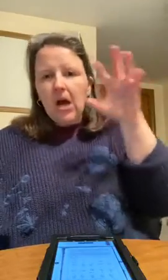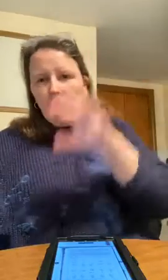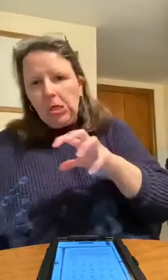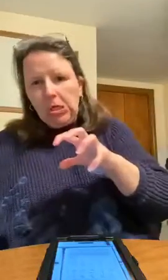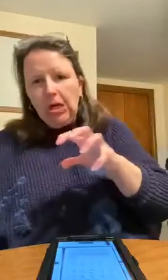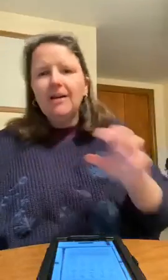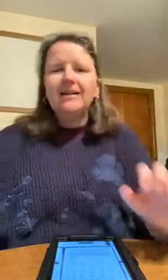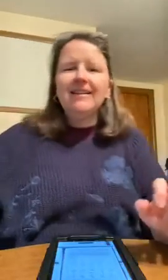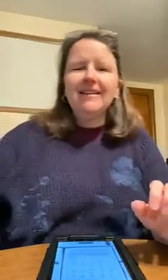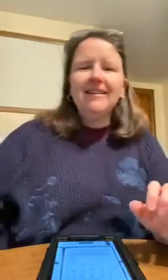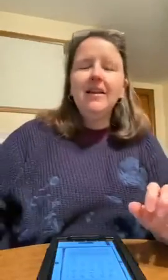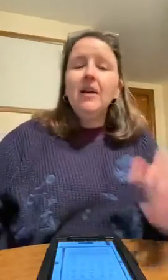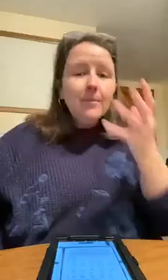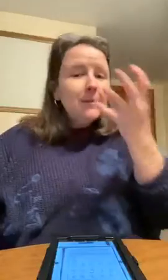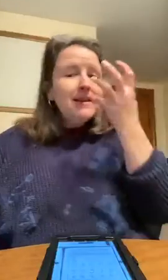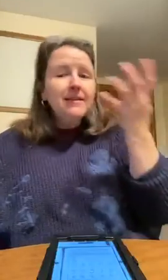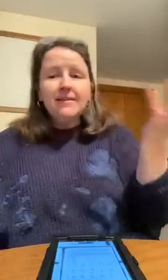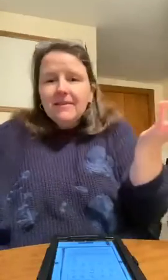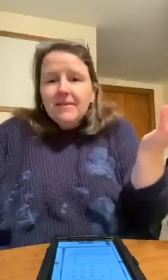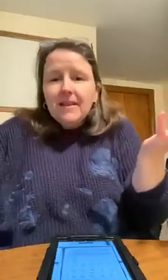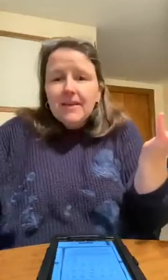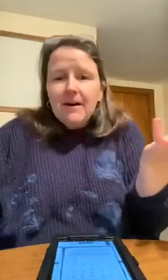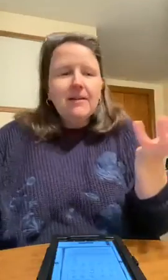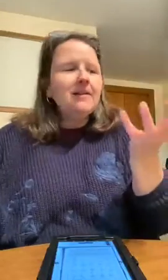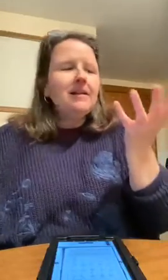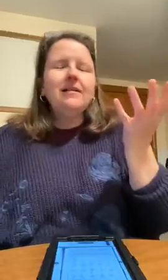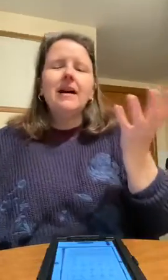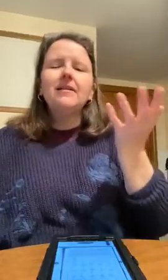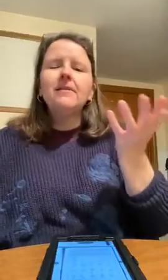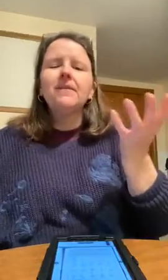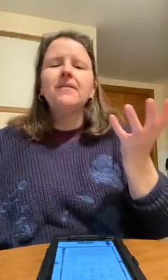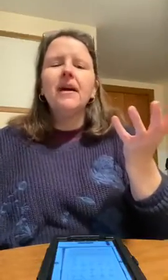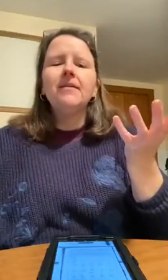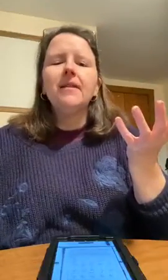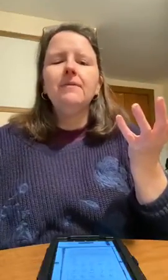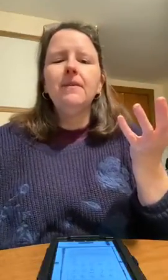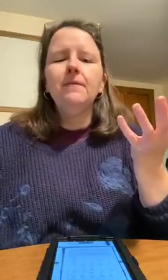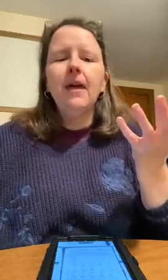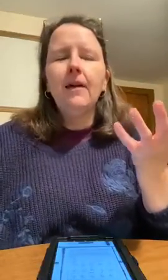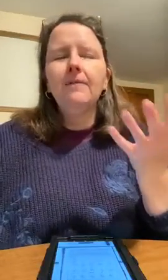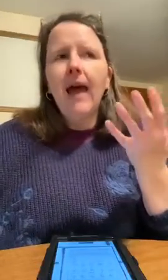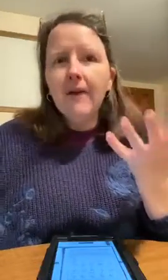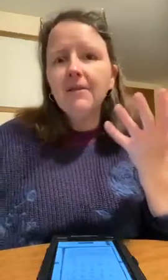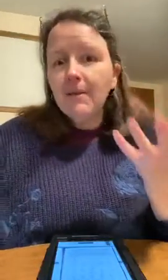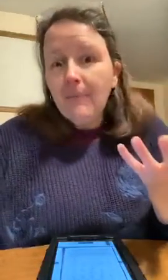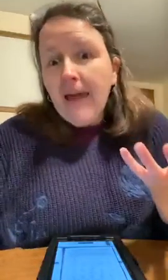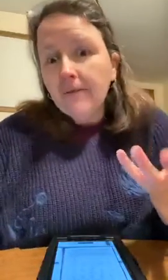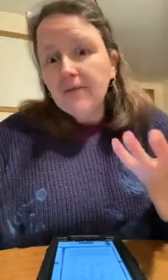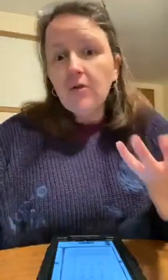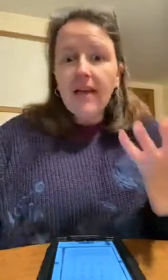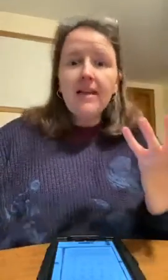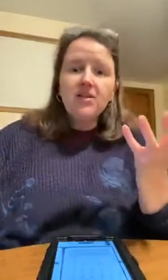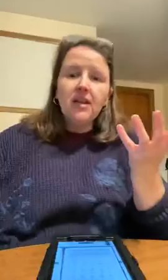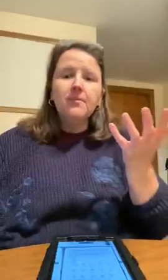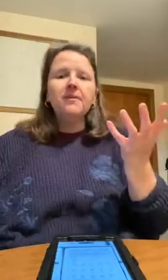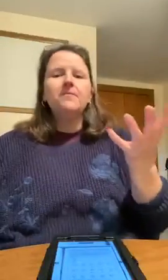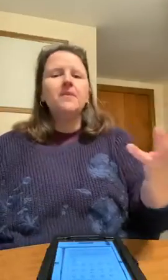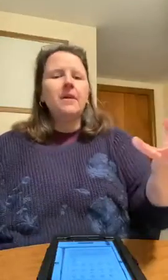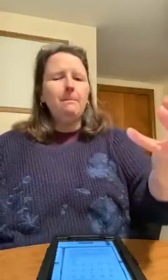Arr. But think about it. A lot of different signs have to be made of certain hand shapes.